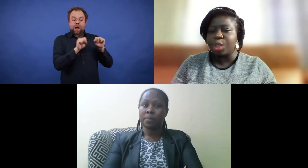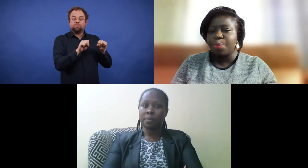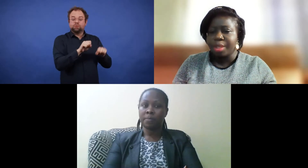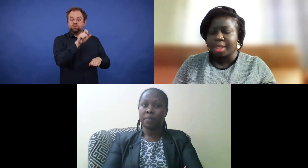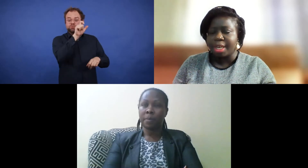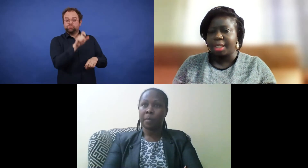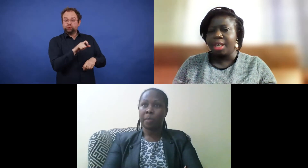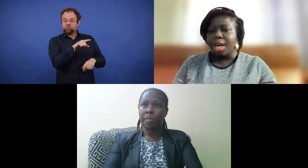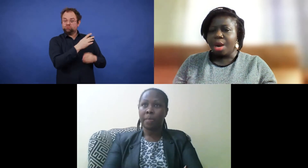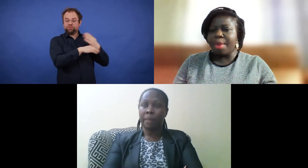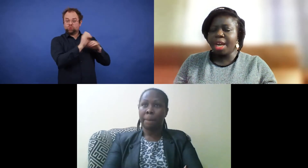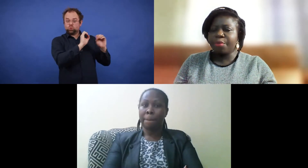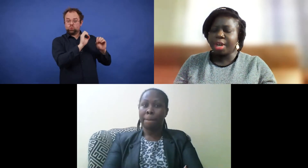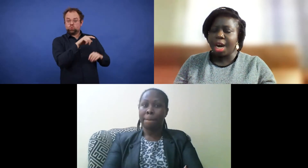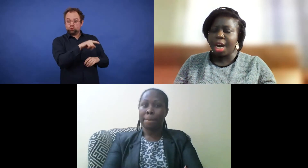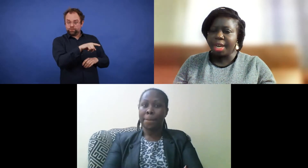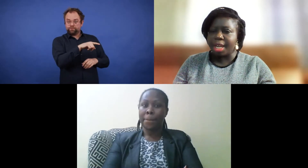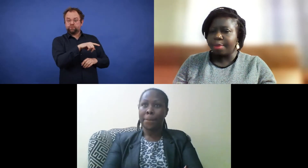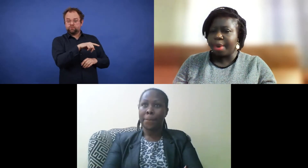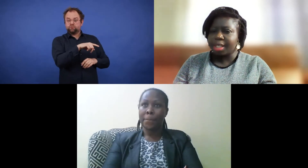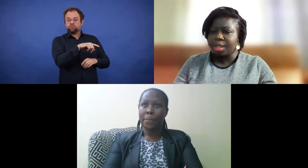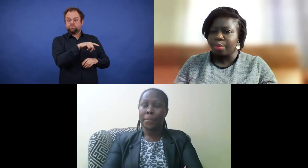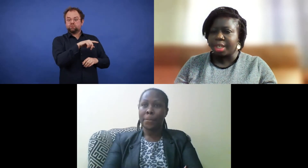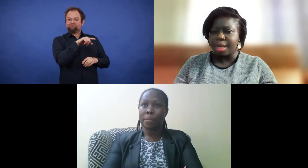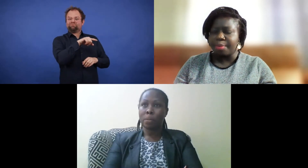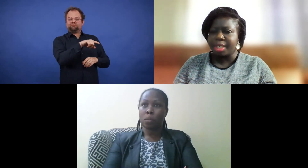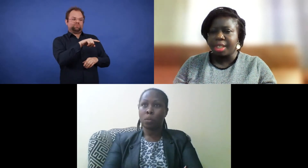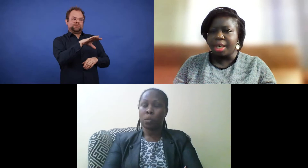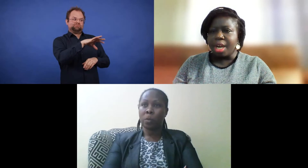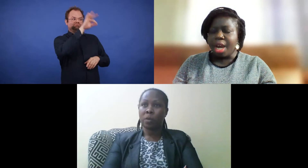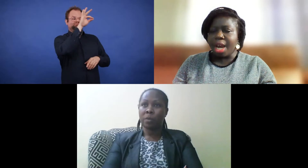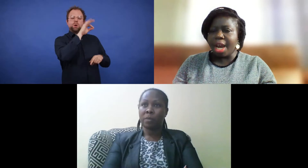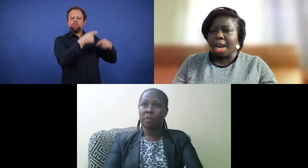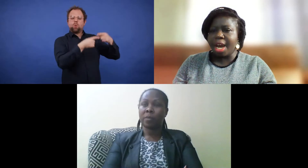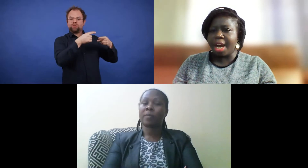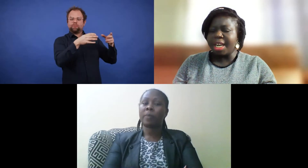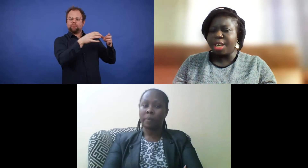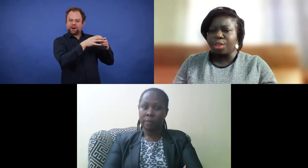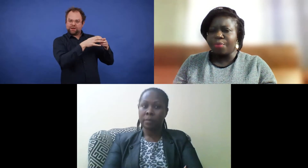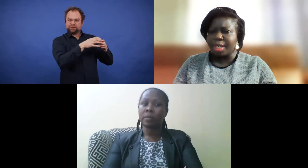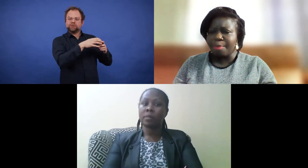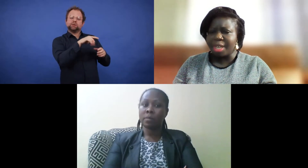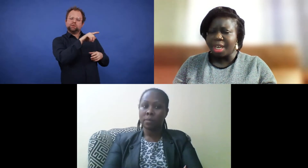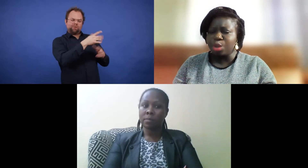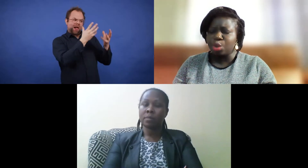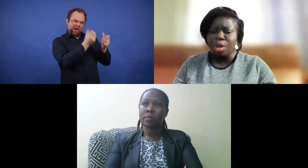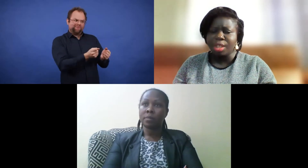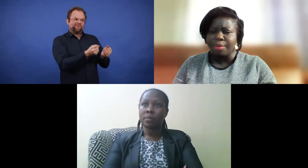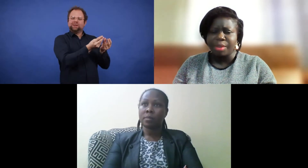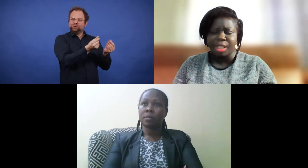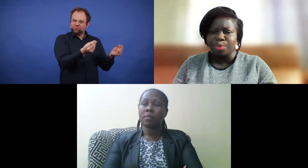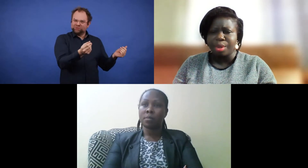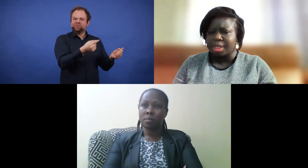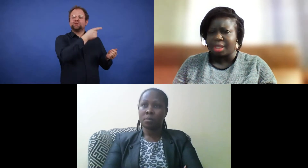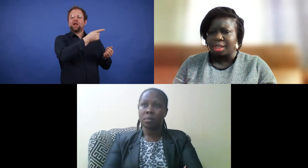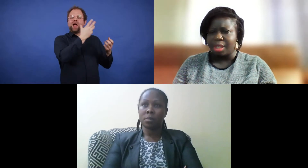supported and sponsored. But if you come in as a person with disability, and a youth for that matter, you do not have